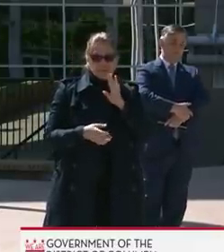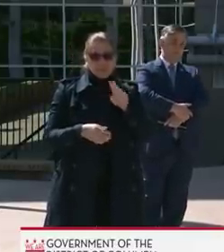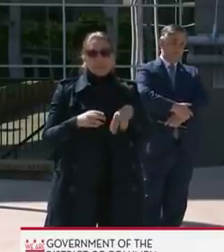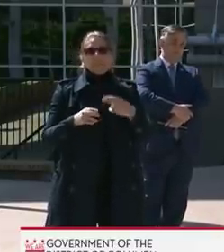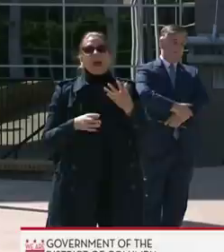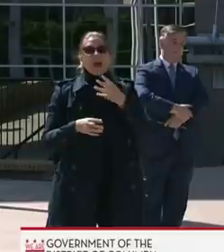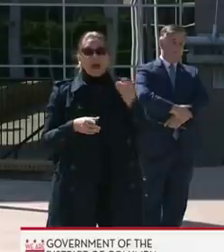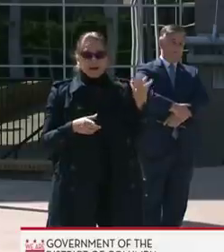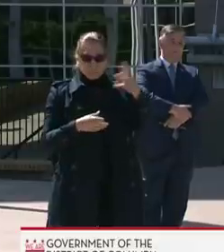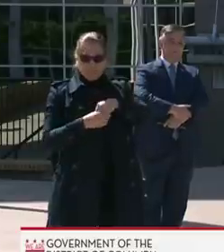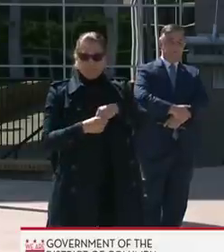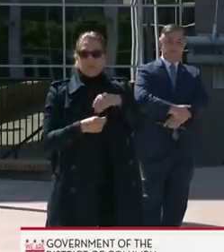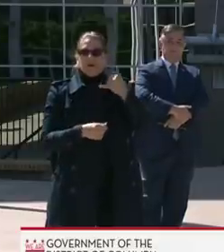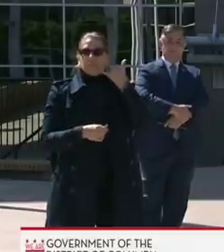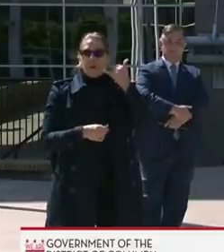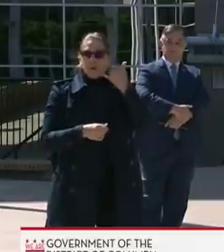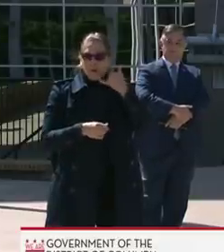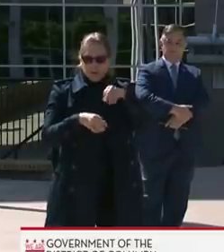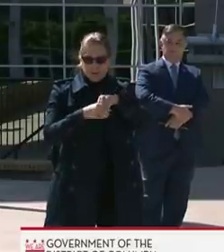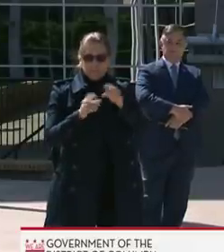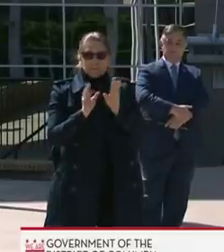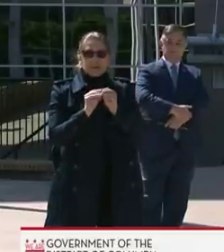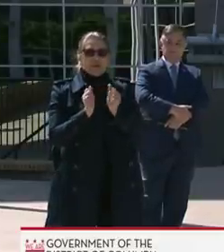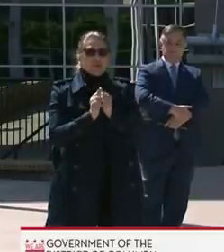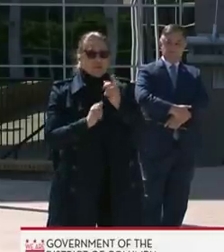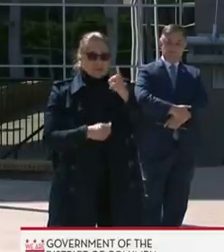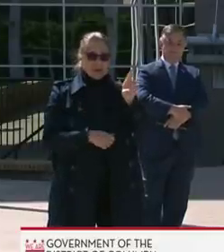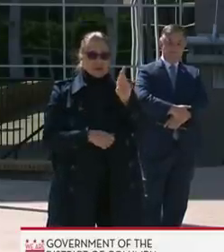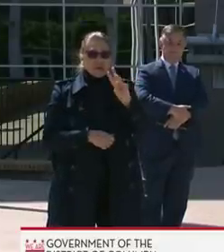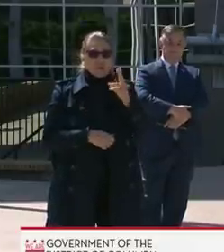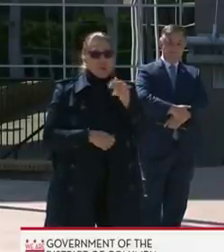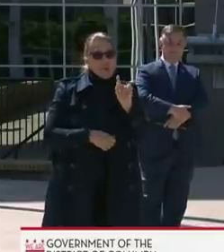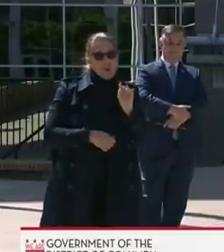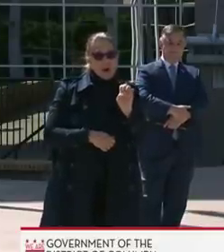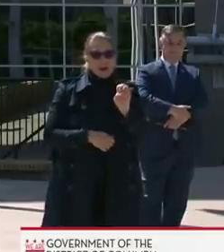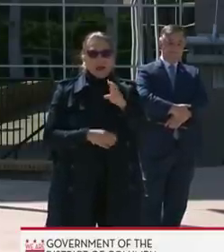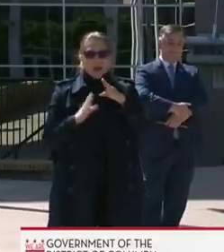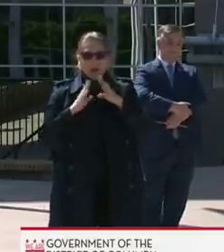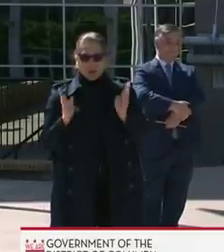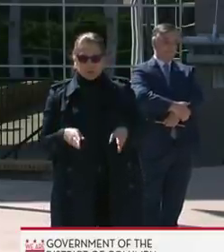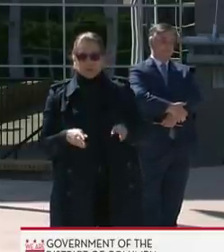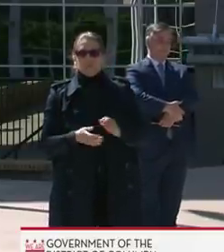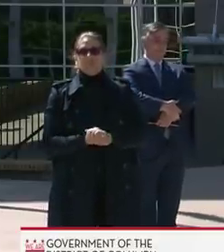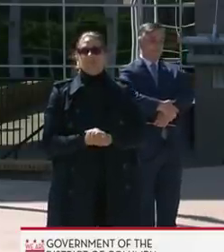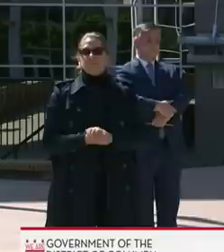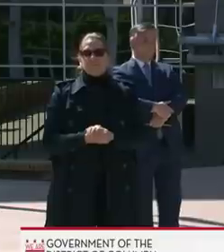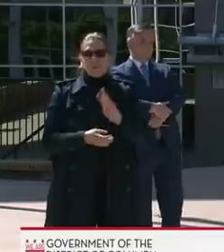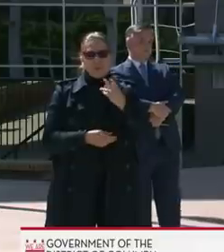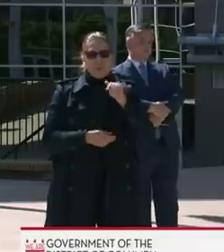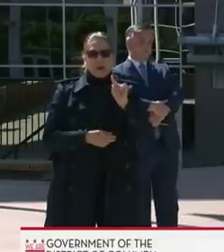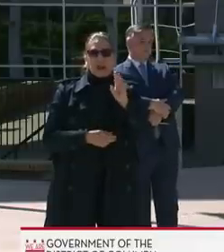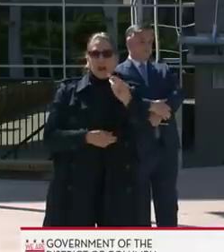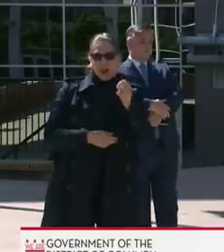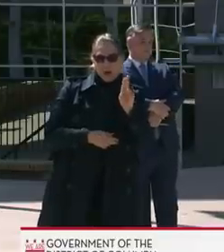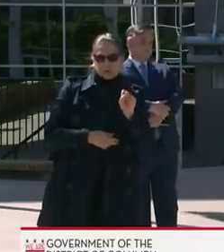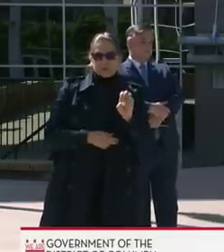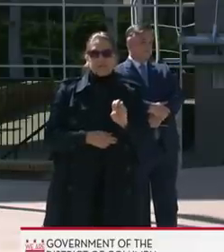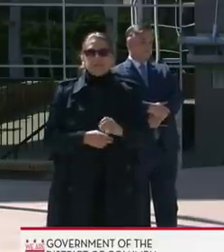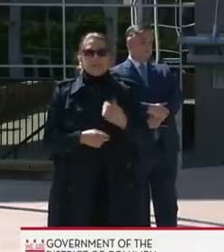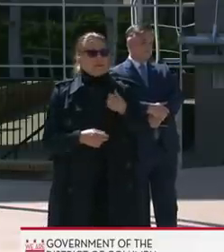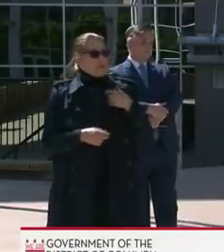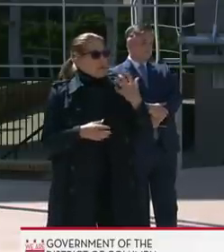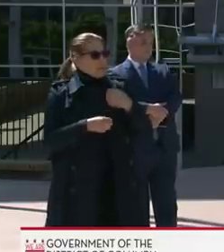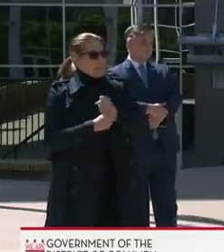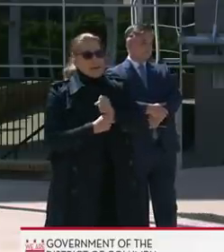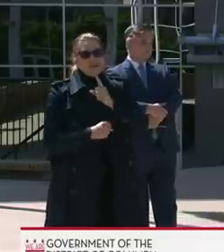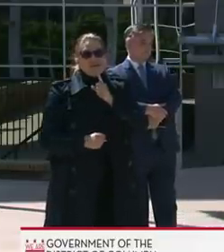House. So we want the message to get in everybody's head that we see a level of